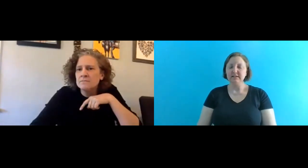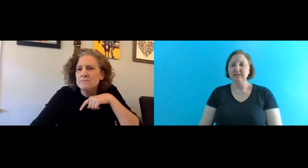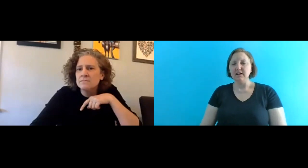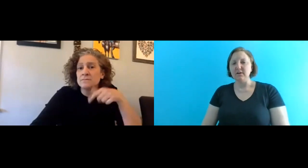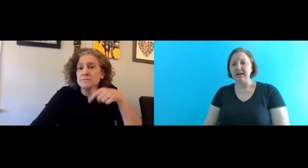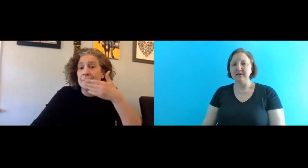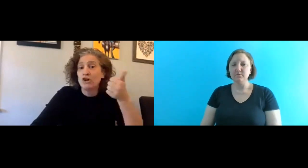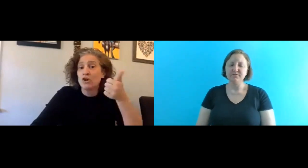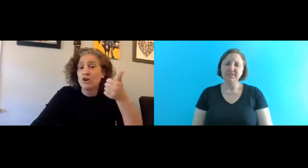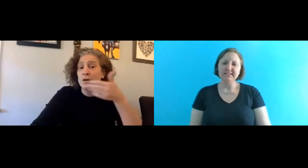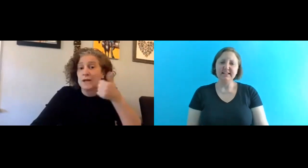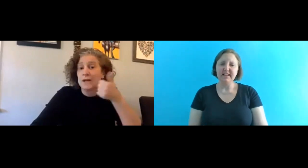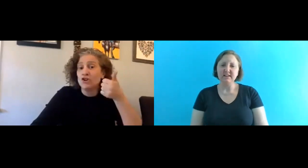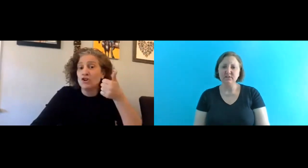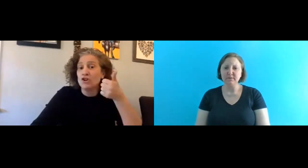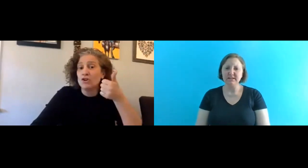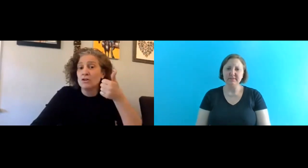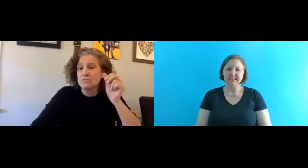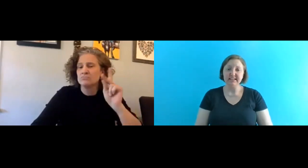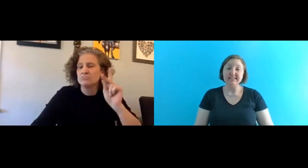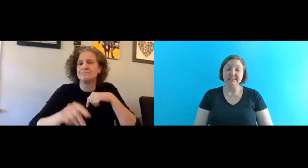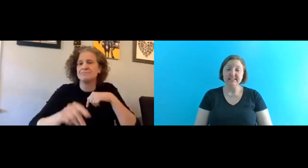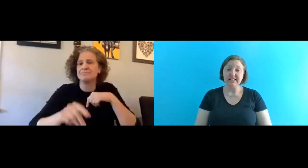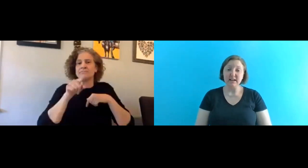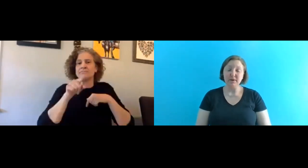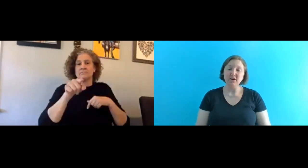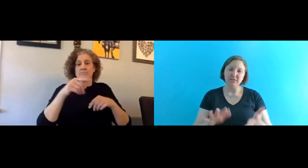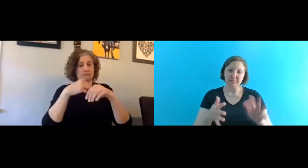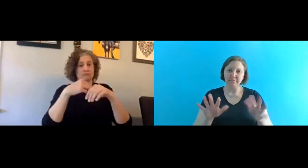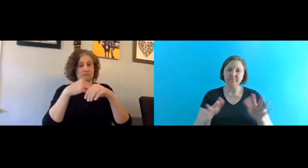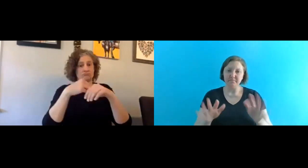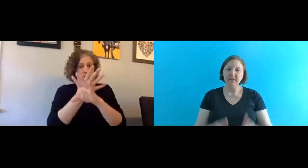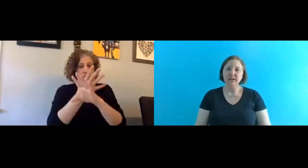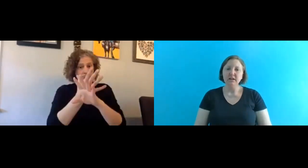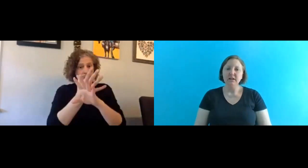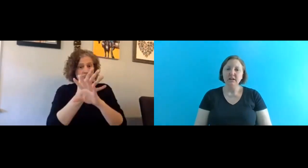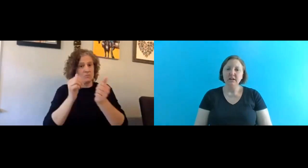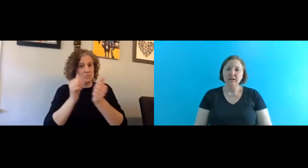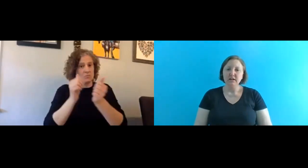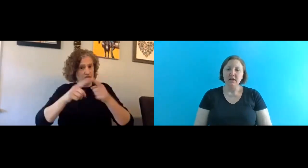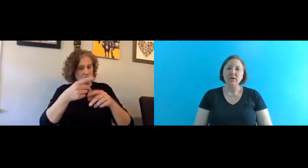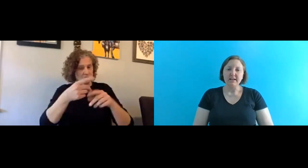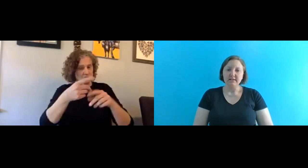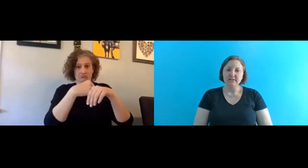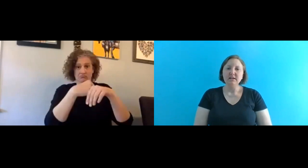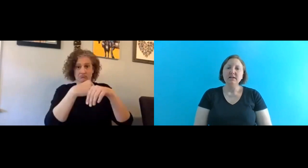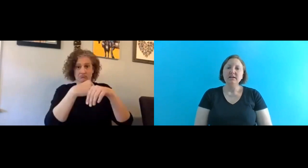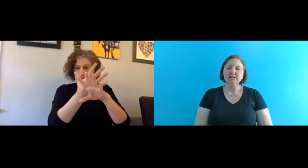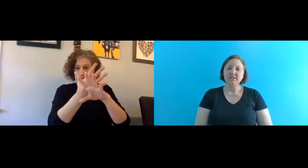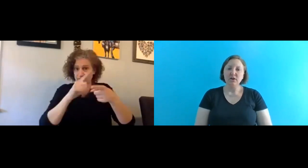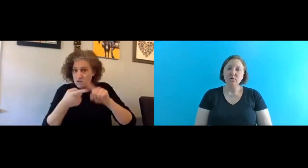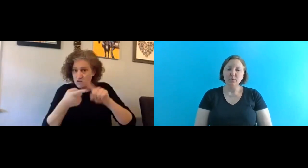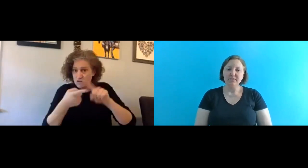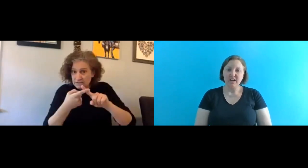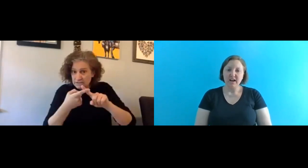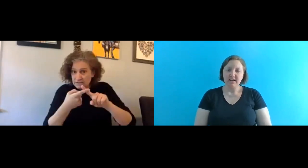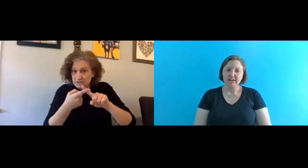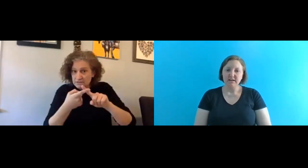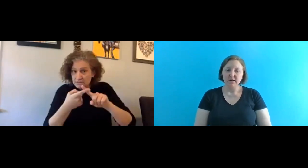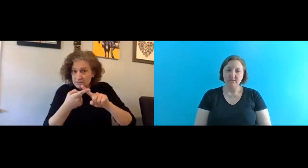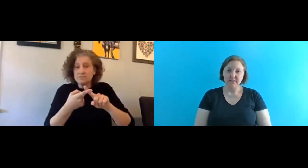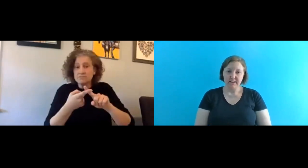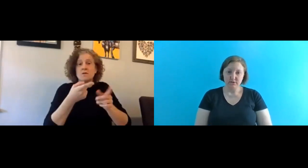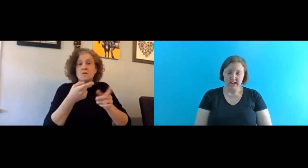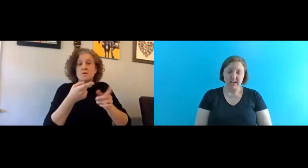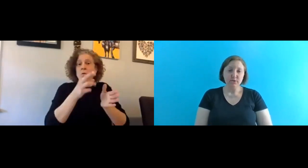Okay, we're freezing again a little bit. Let me see. Is this any better? Okay, so we've got a video